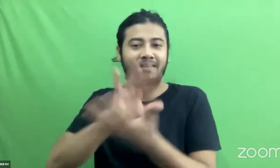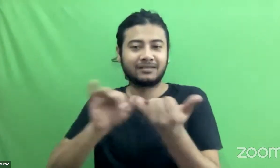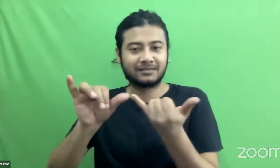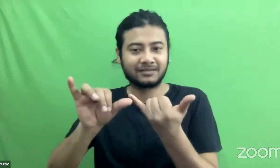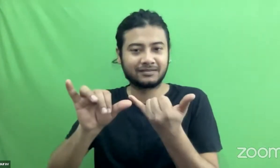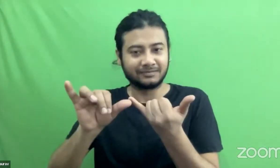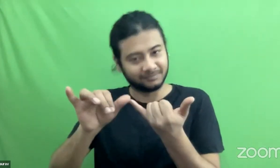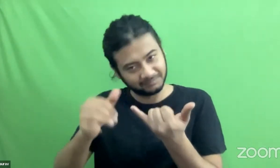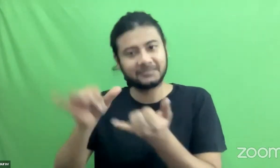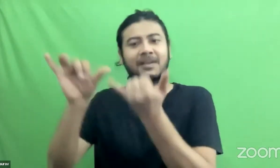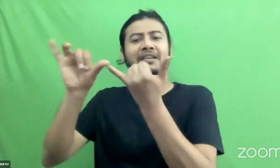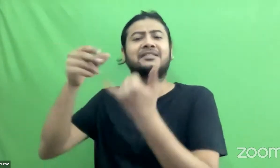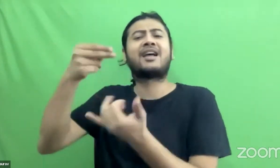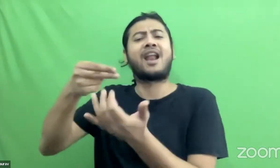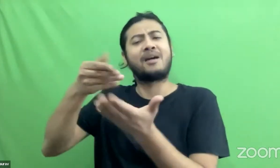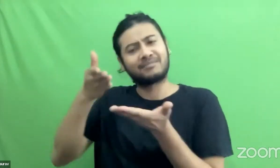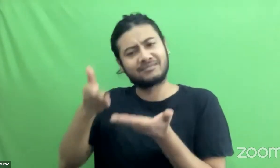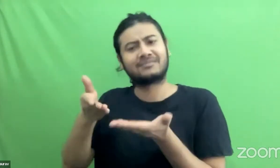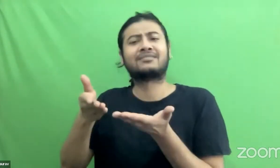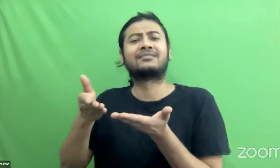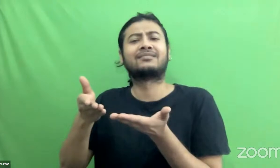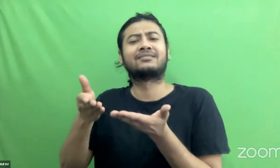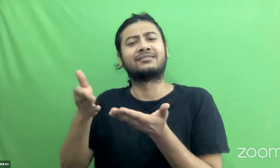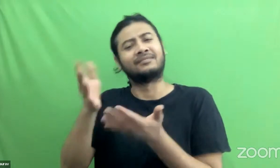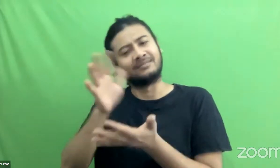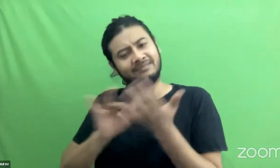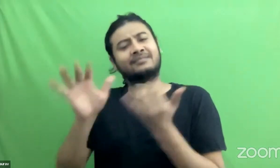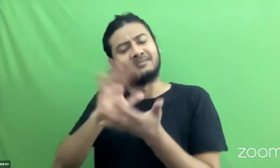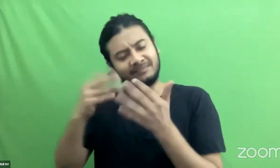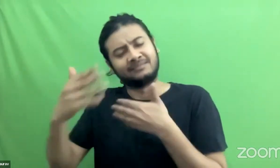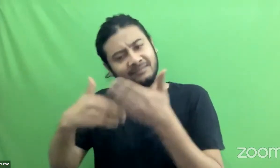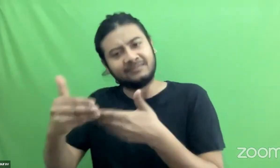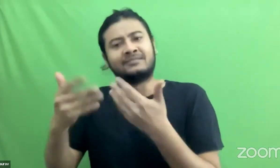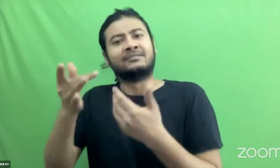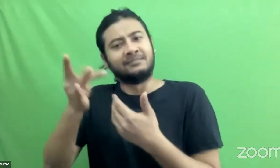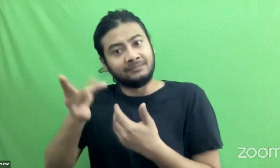month. And whatever opportunity Krishna gives us,